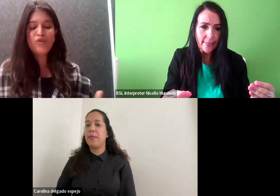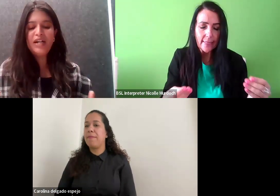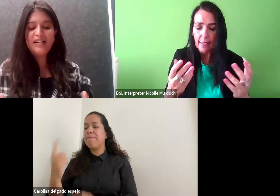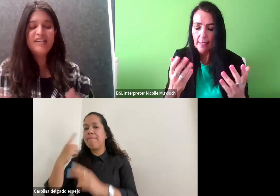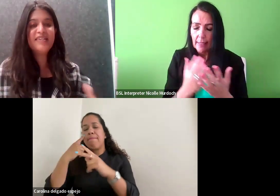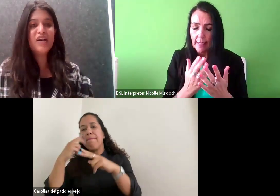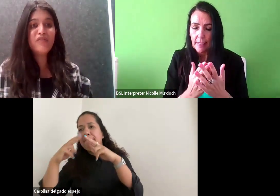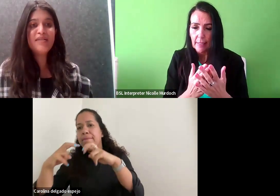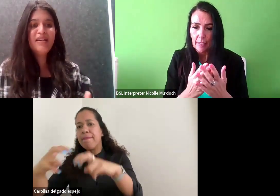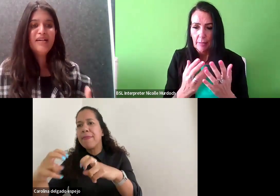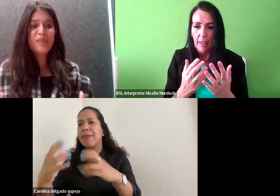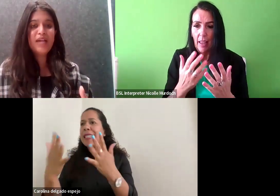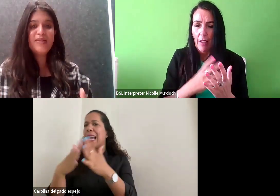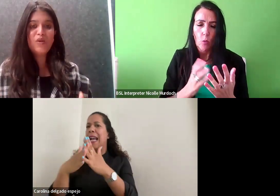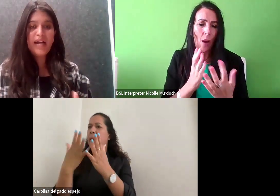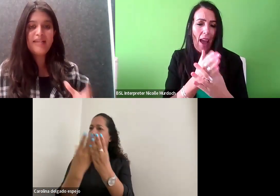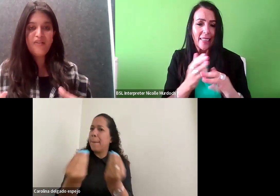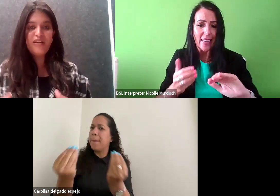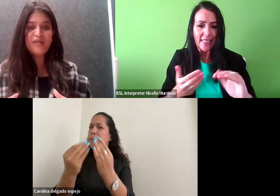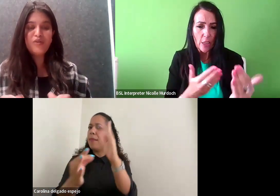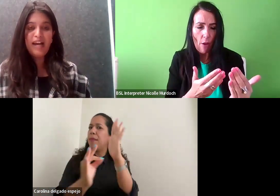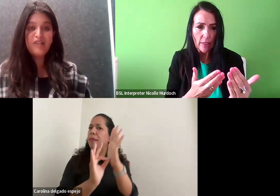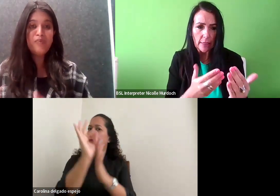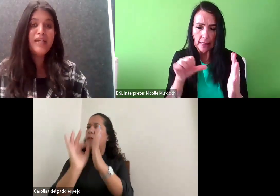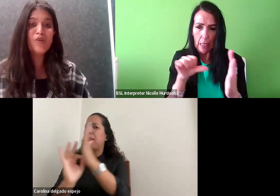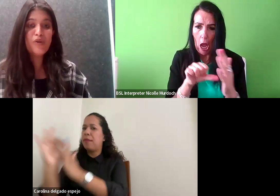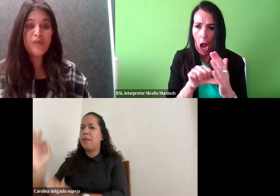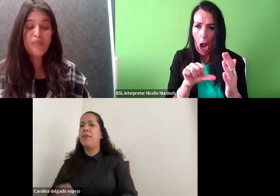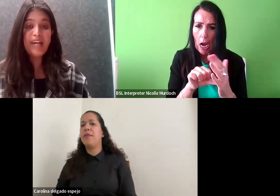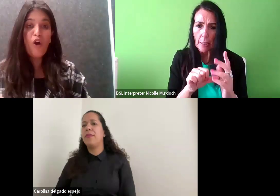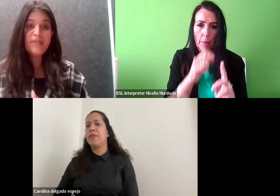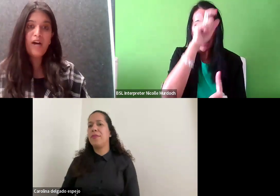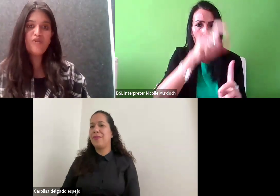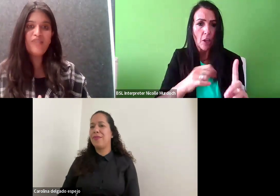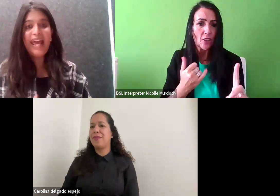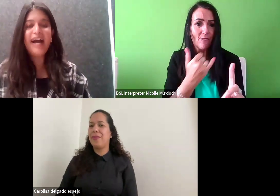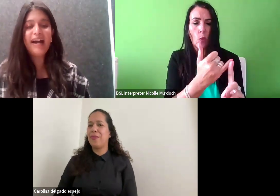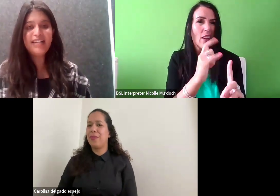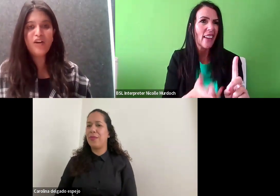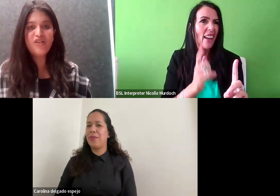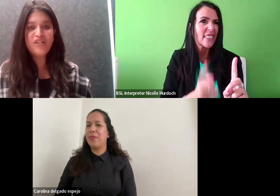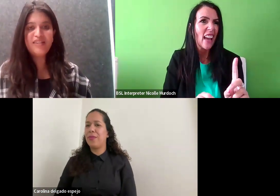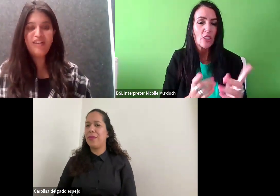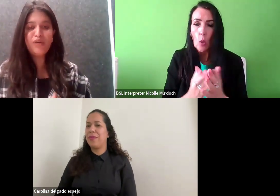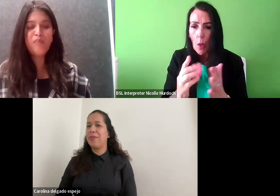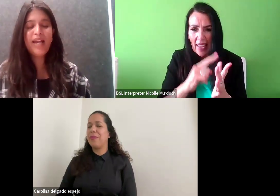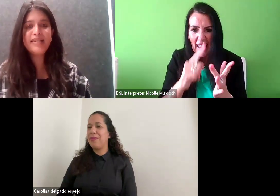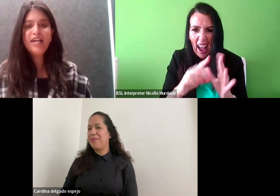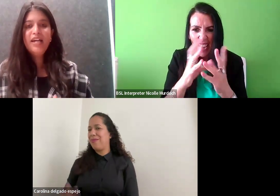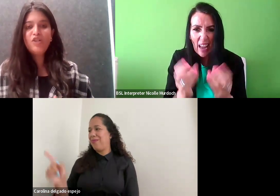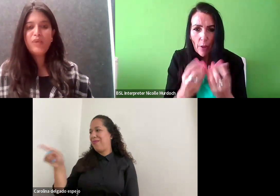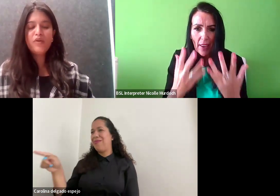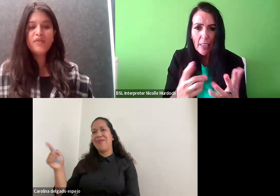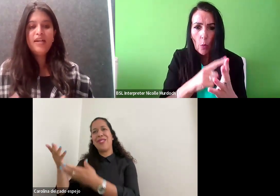access to a service, sometimes it's quite difficult to actually speak to a human being and opt out of the AI technologies that they've put in